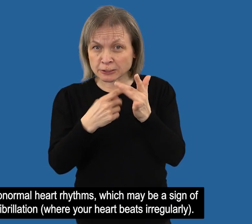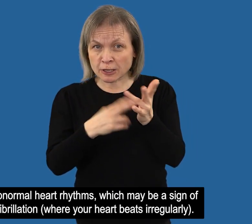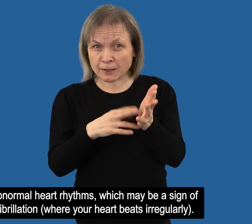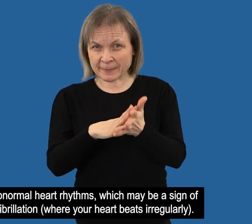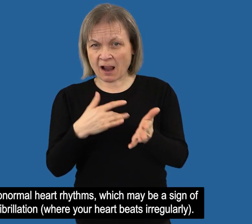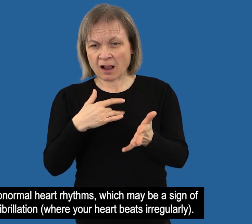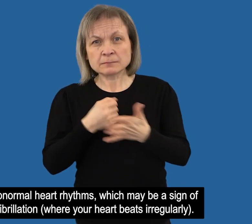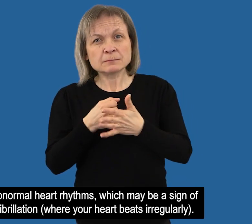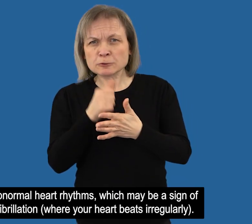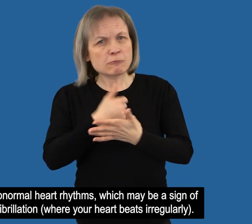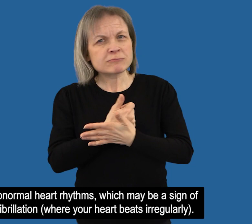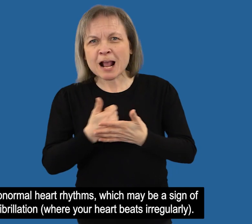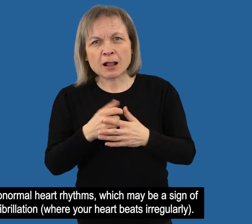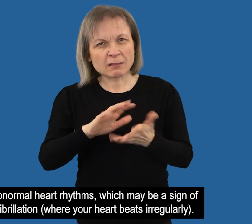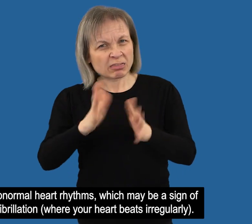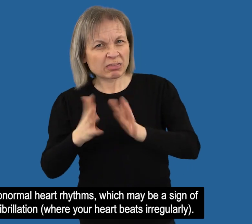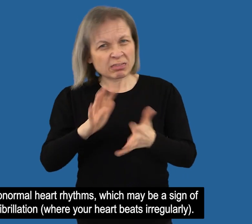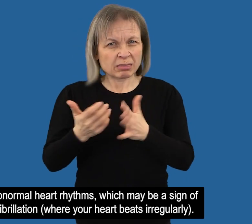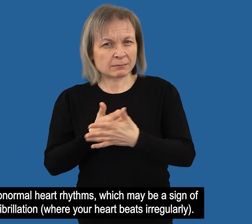heart beats irregularly.